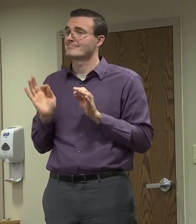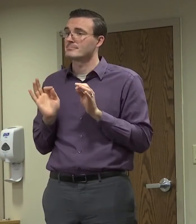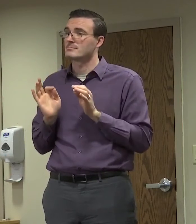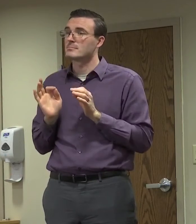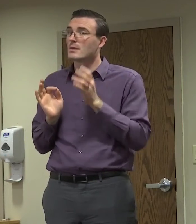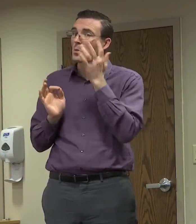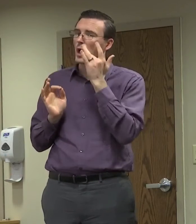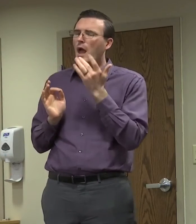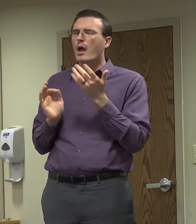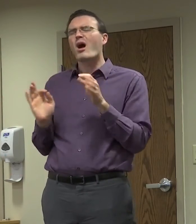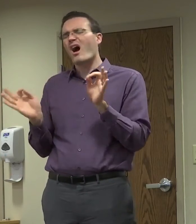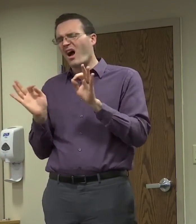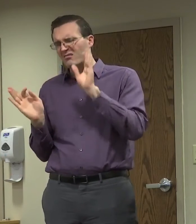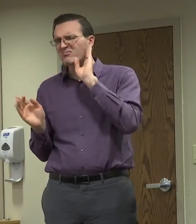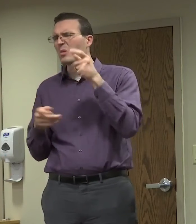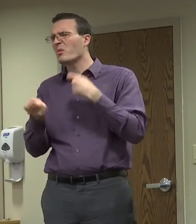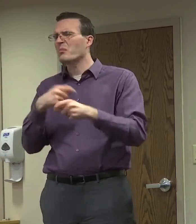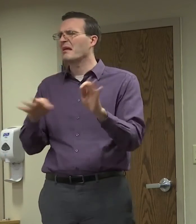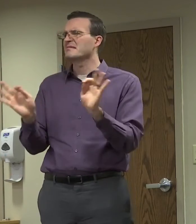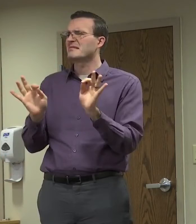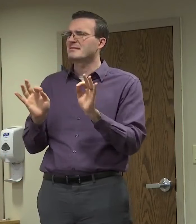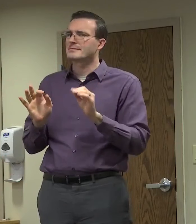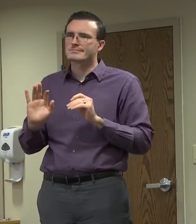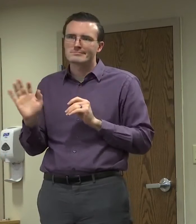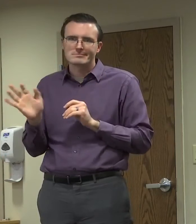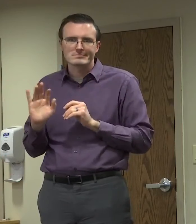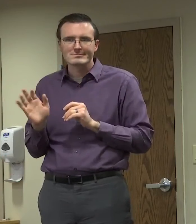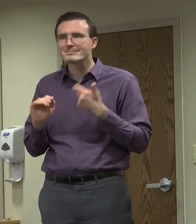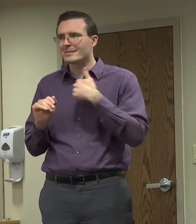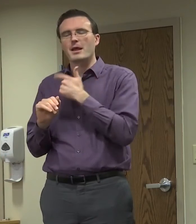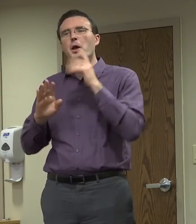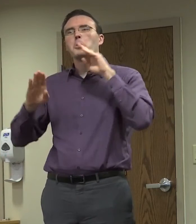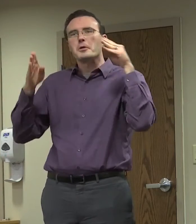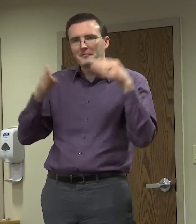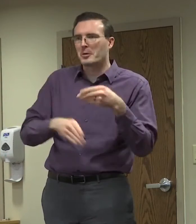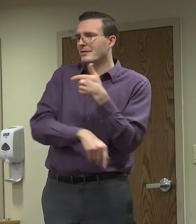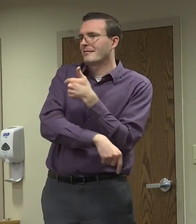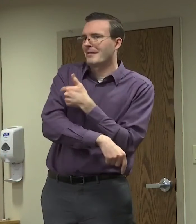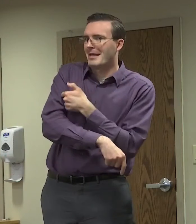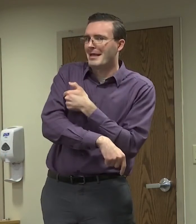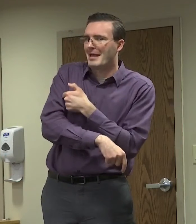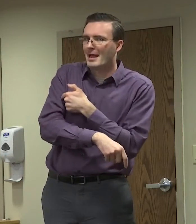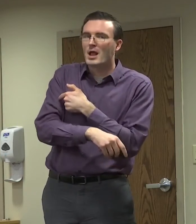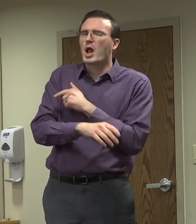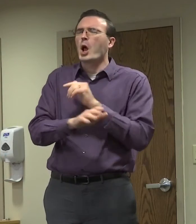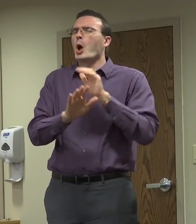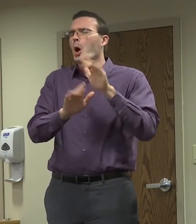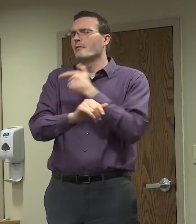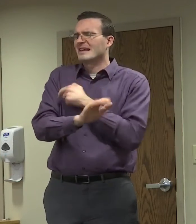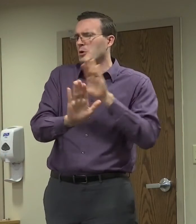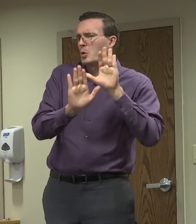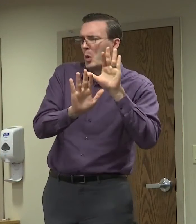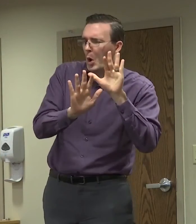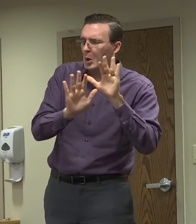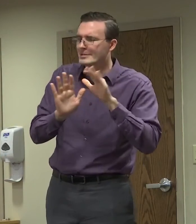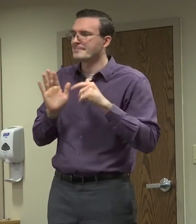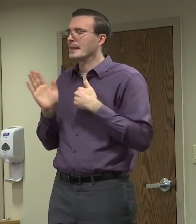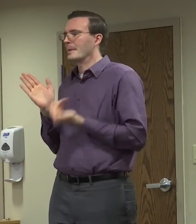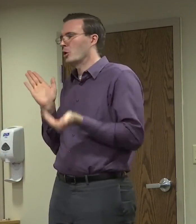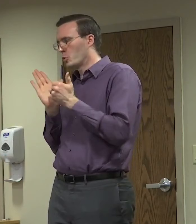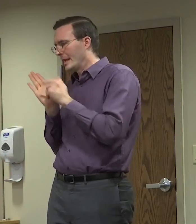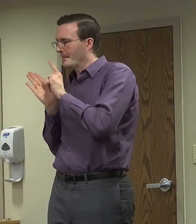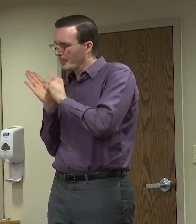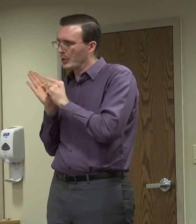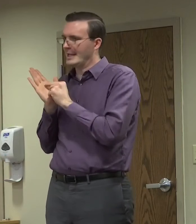replace easily. And we've got to spend more of our time vaccinating rather than worrying about replacement cards or figuring out where you got your first or